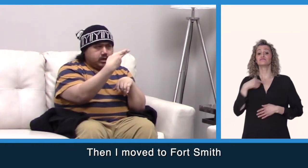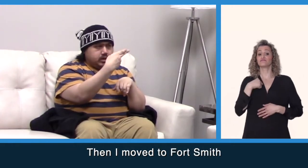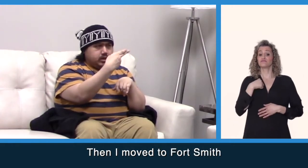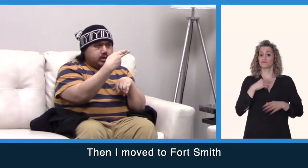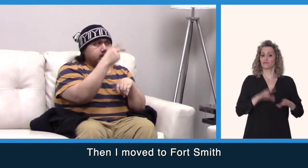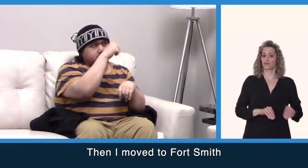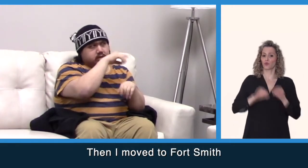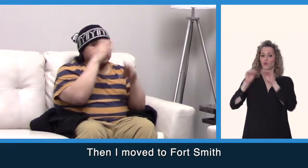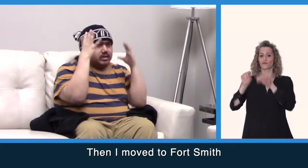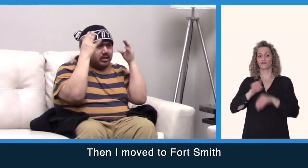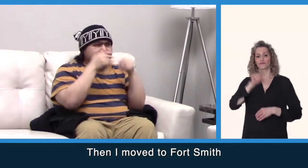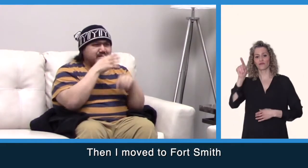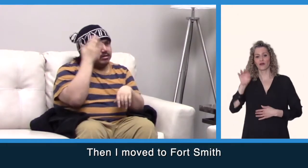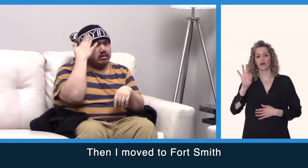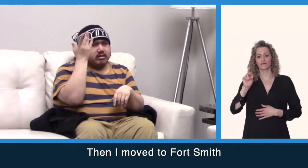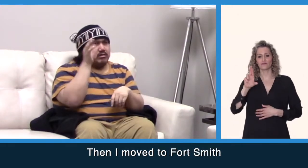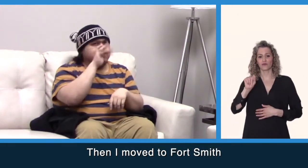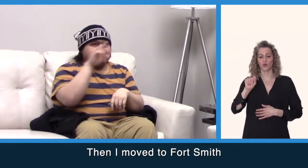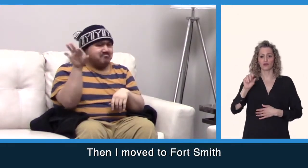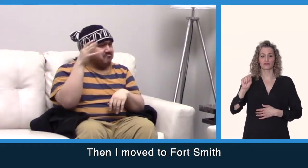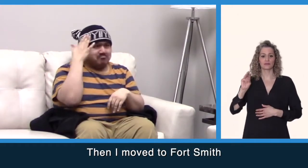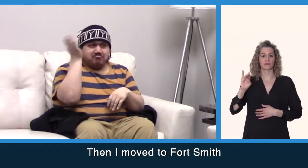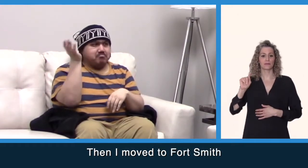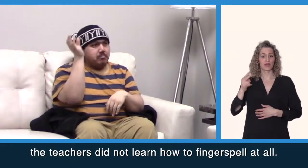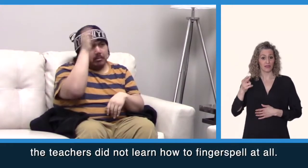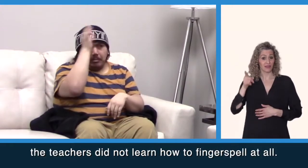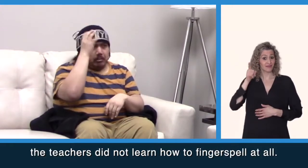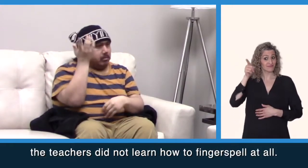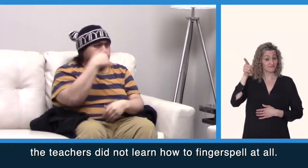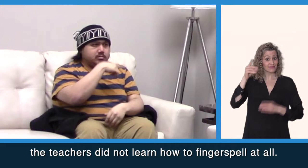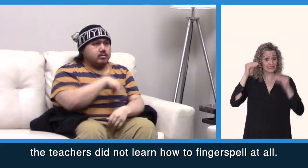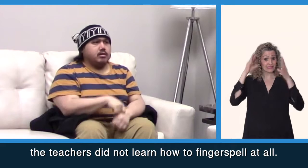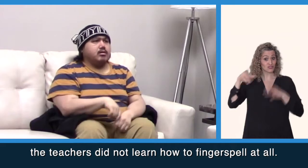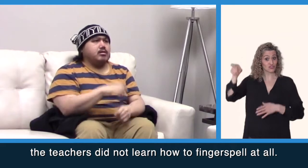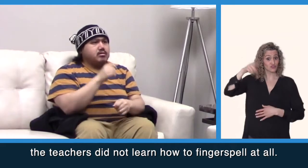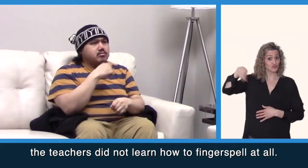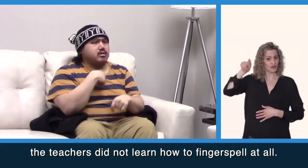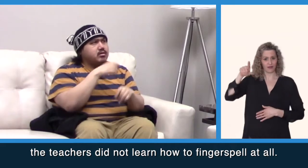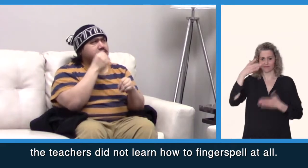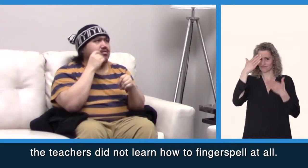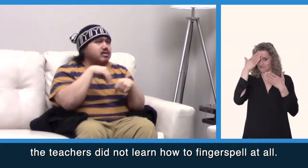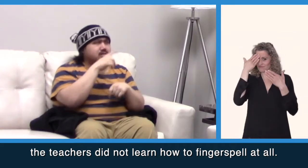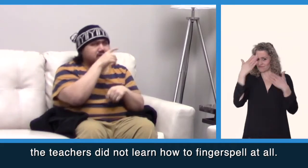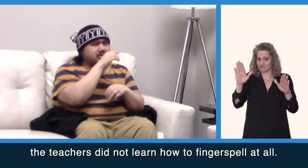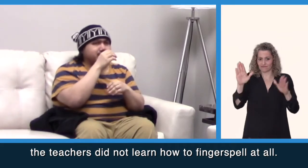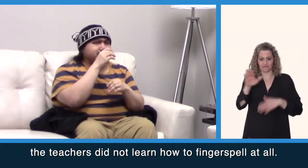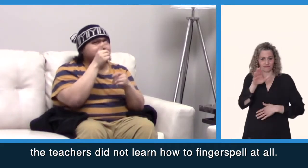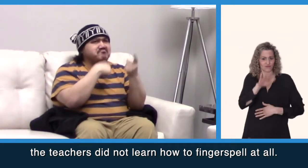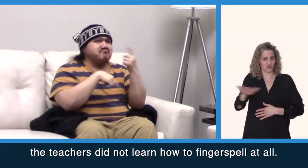Then I moved to Fort Smith. The teacher there didn't know how to fingerspell at all.